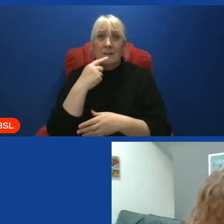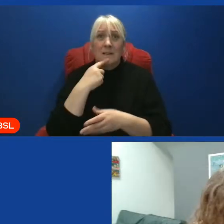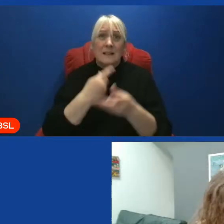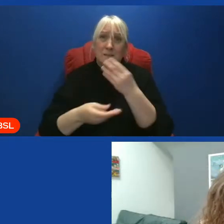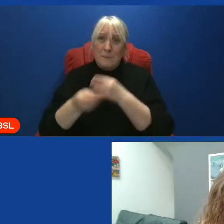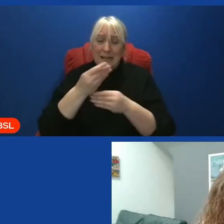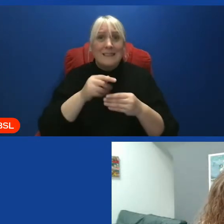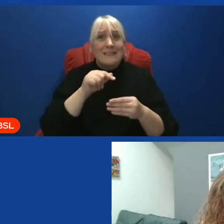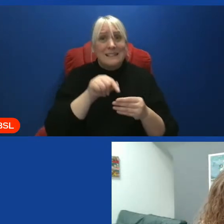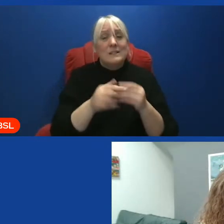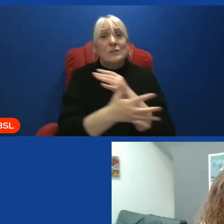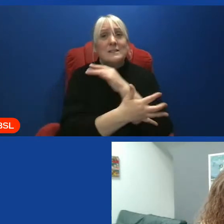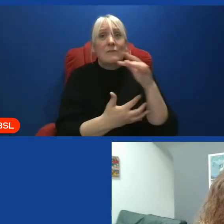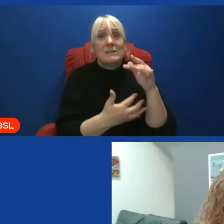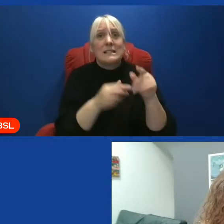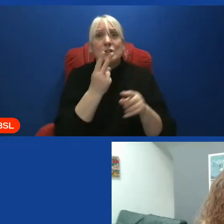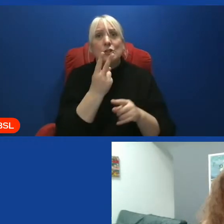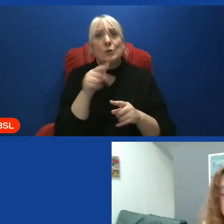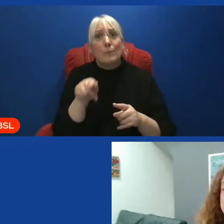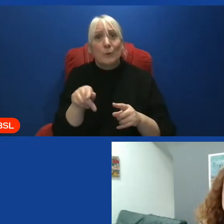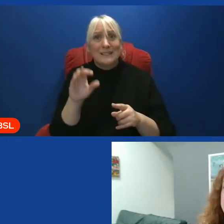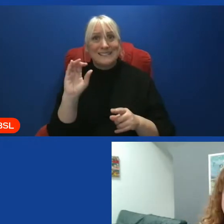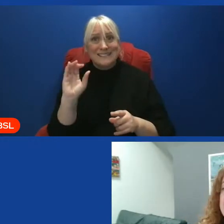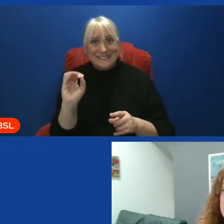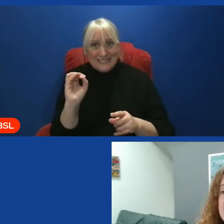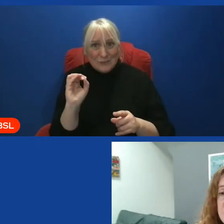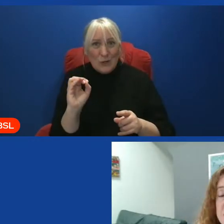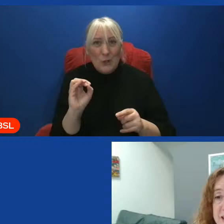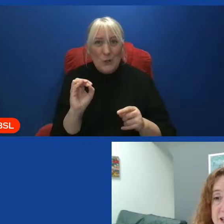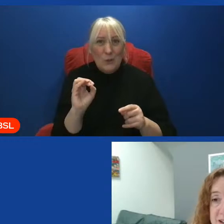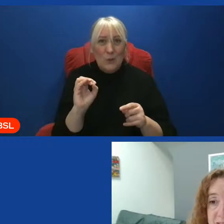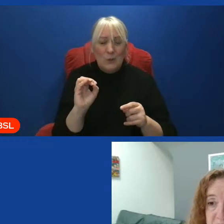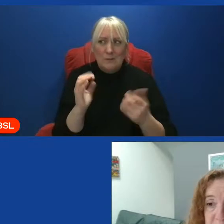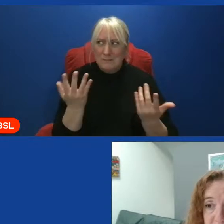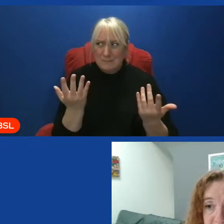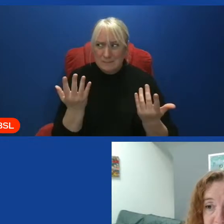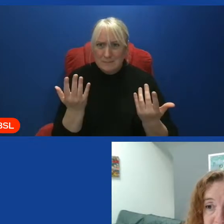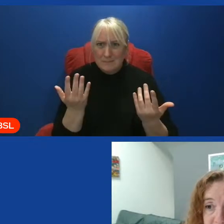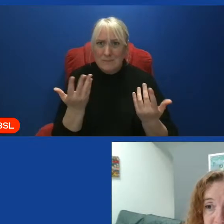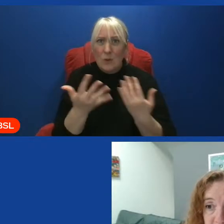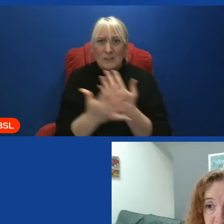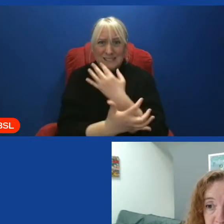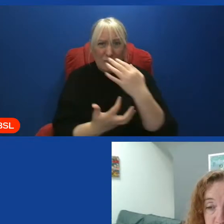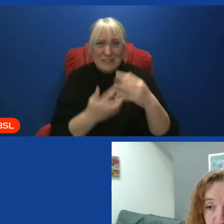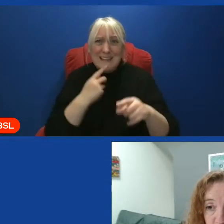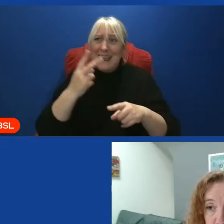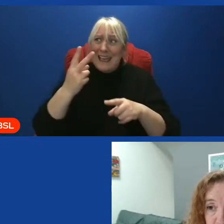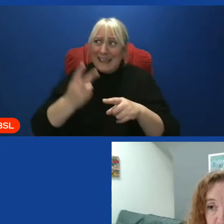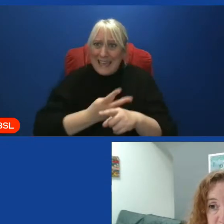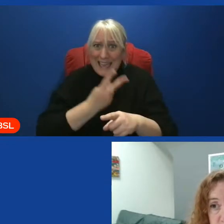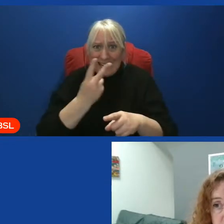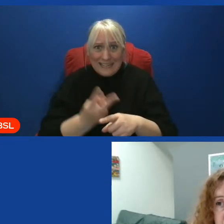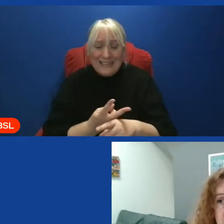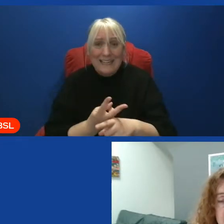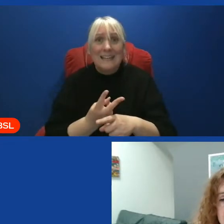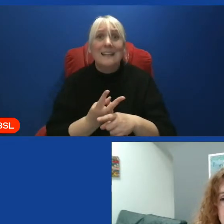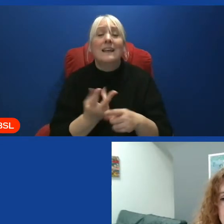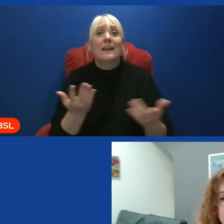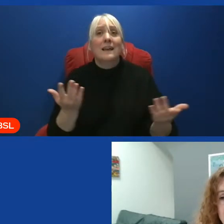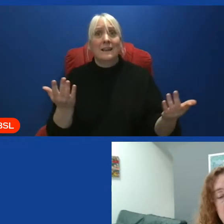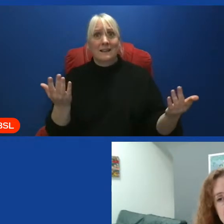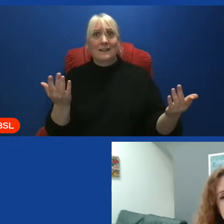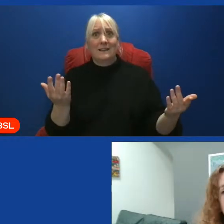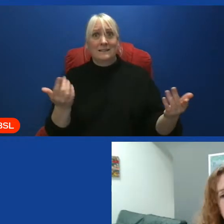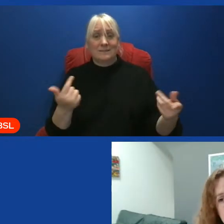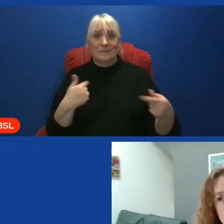or austerity 2.0, as Kim described it, it really is. And you know, for those of us who've been around a while,